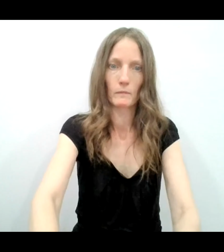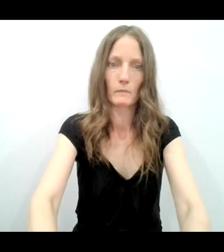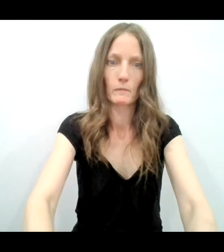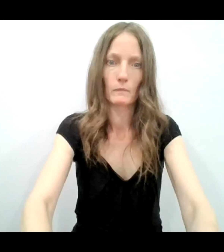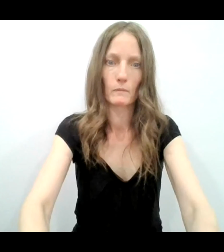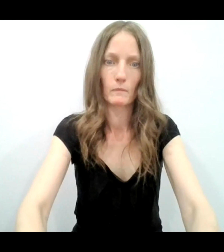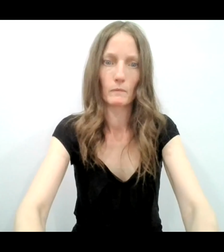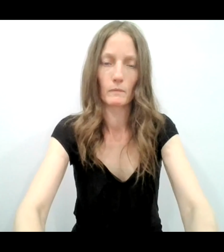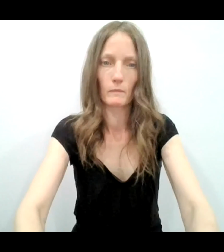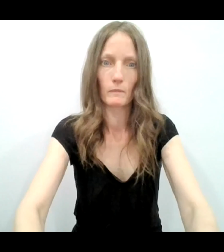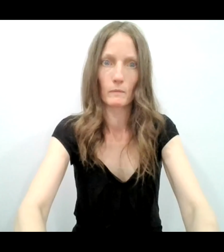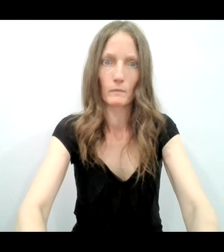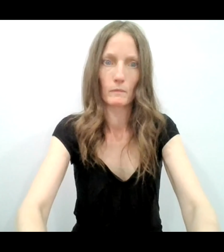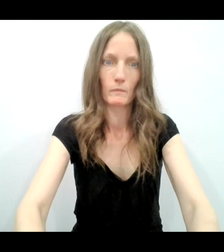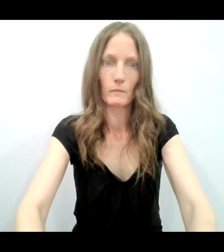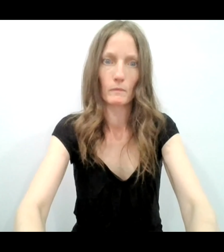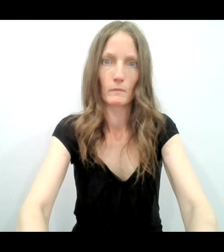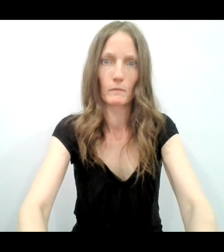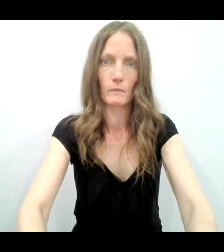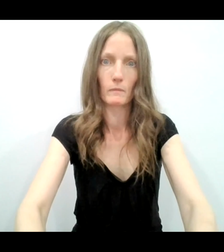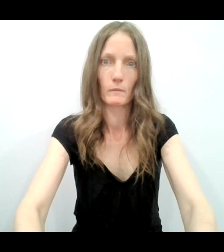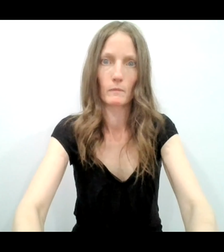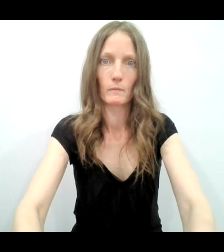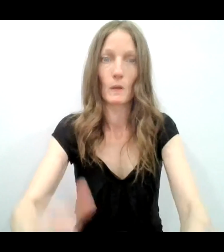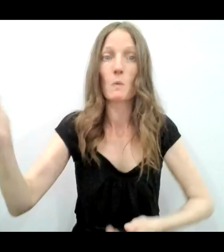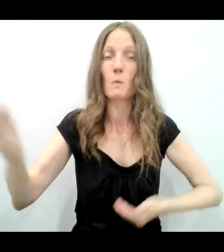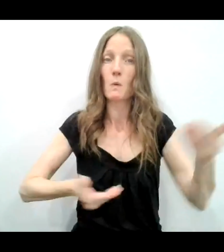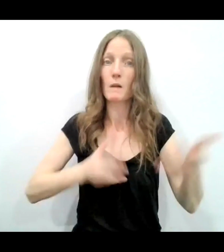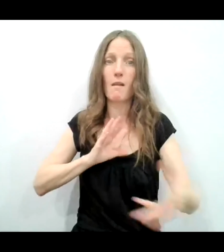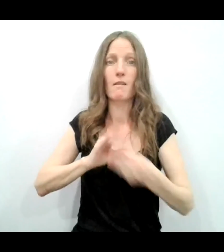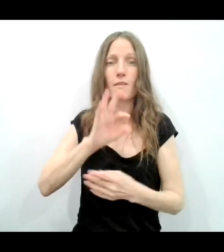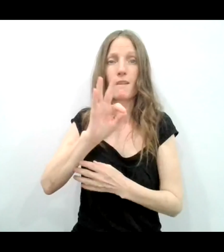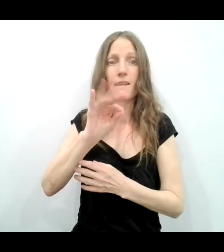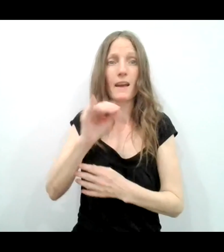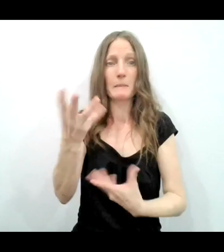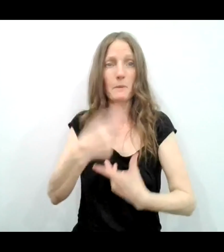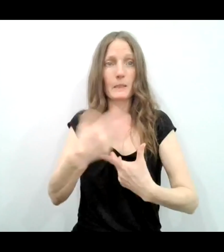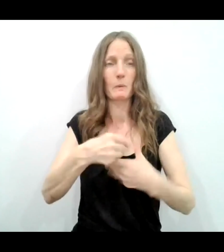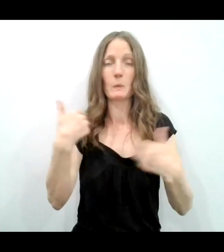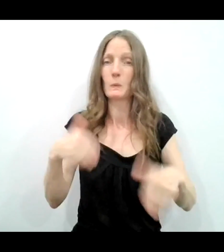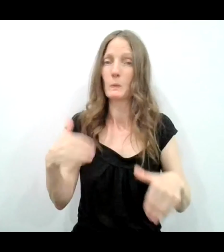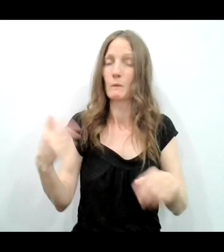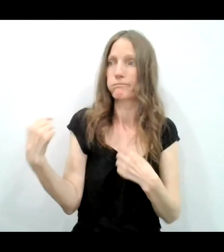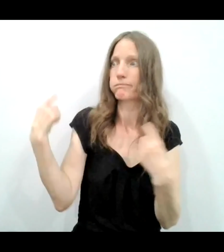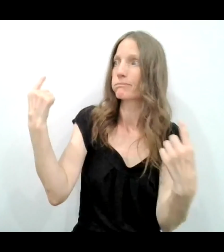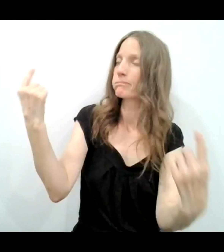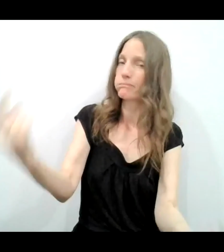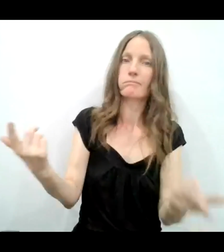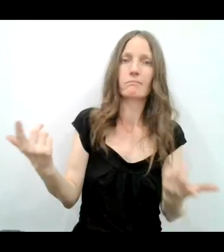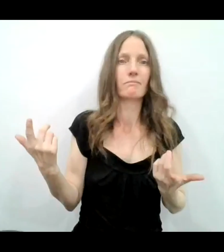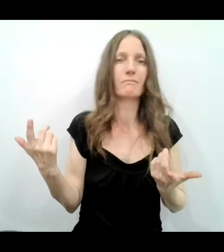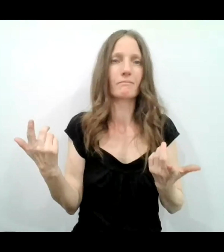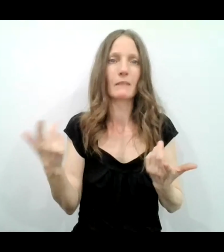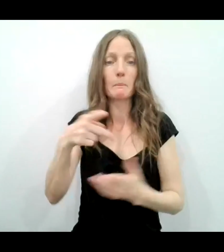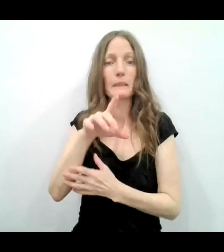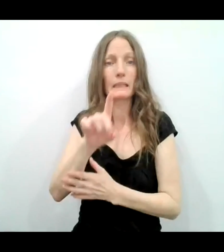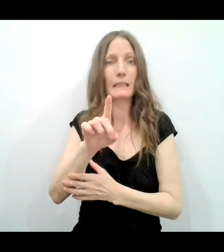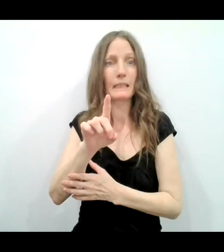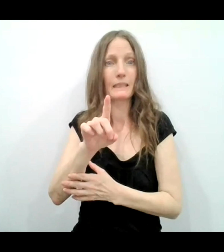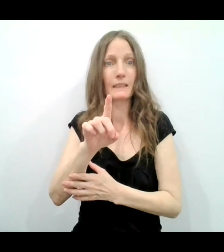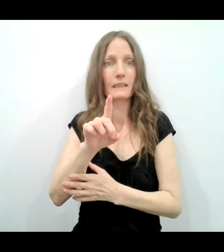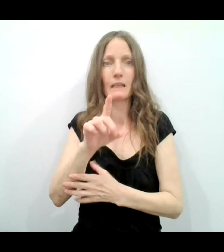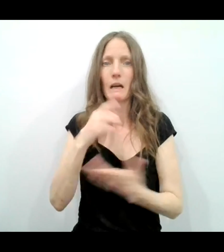All right, so welcome, 90 participants today. This might be almost a record for any of our PD sessions